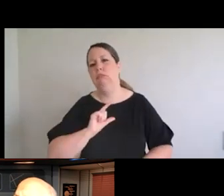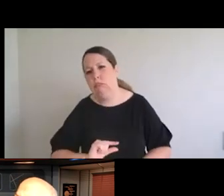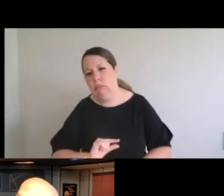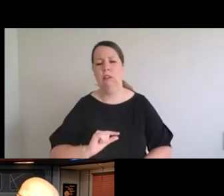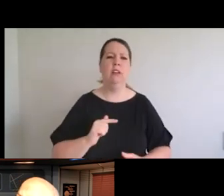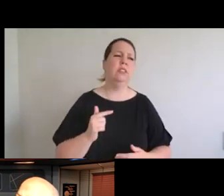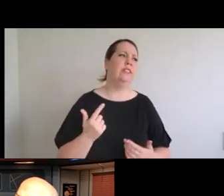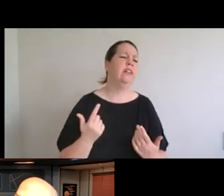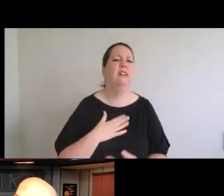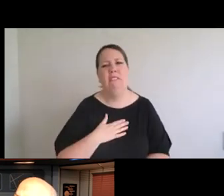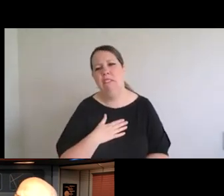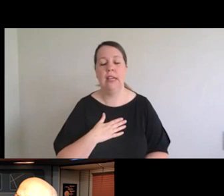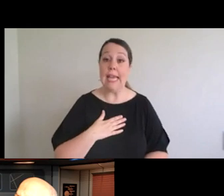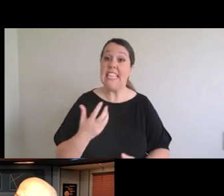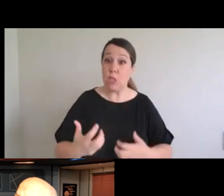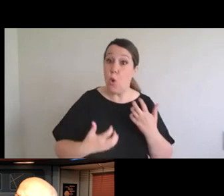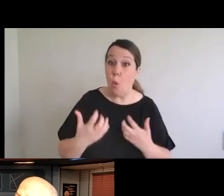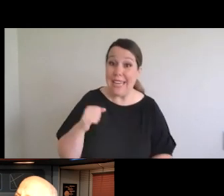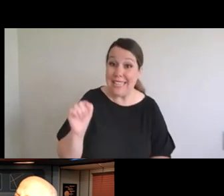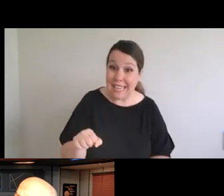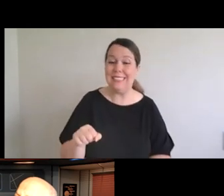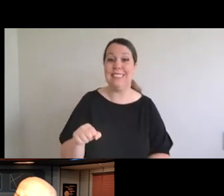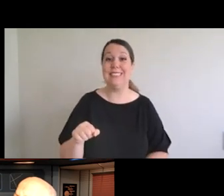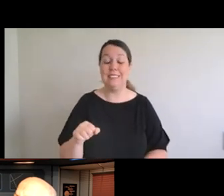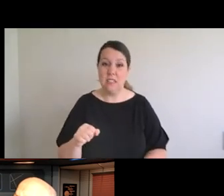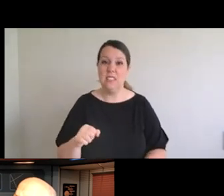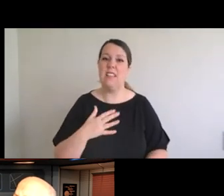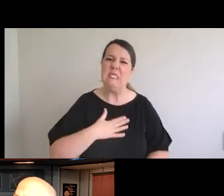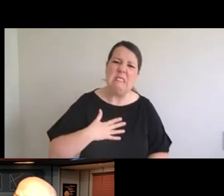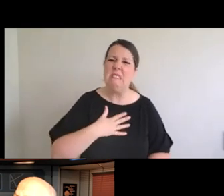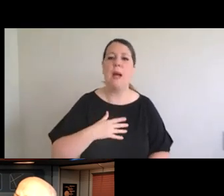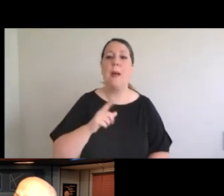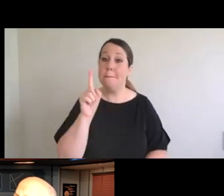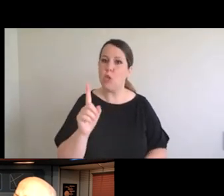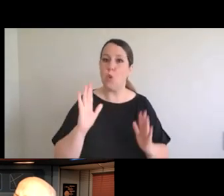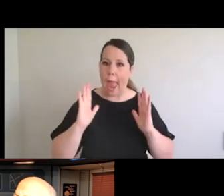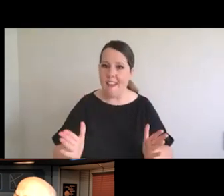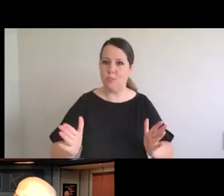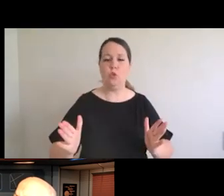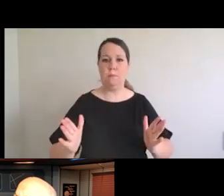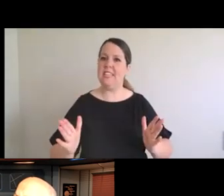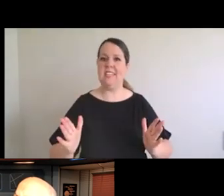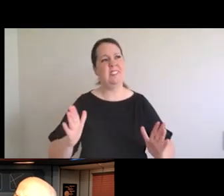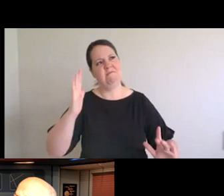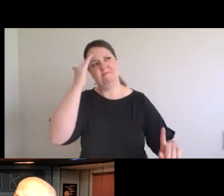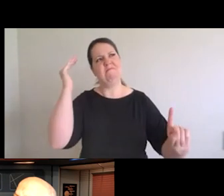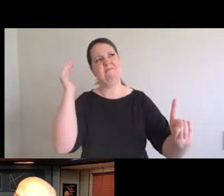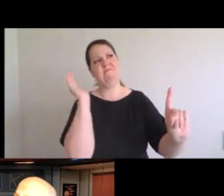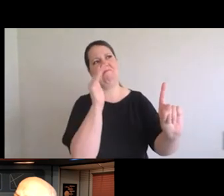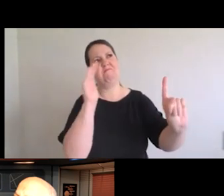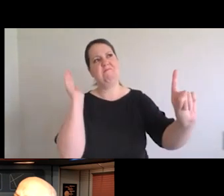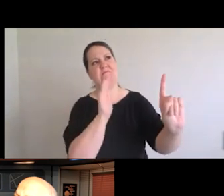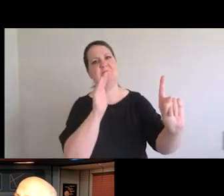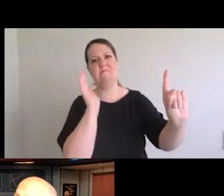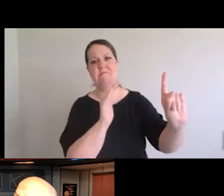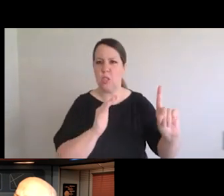But that won't stop you, because you just got to be tenacious. This is what they offered the first time. Look at what we